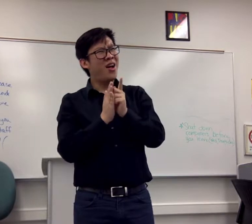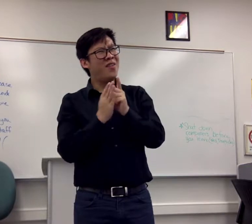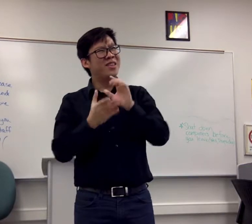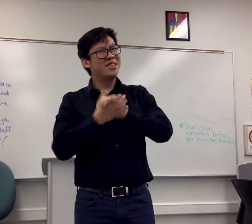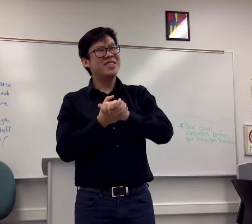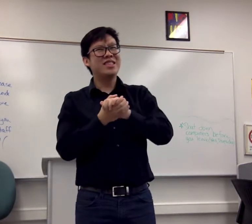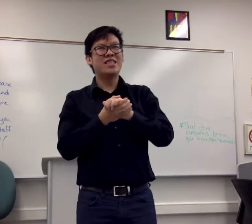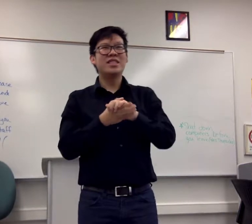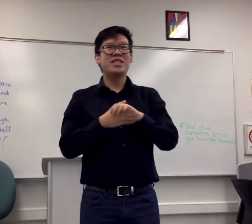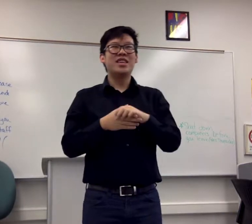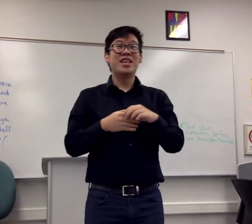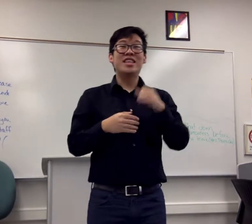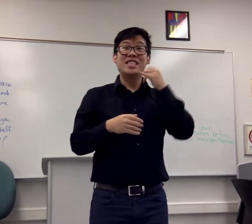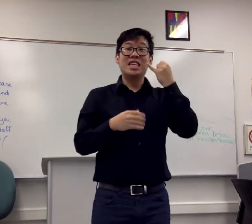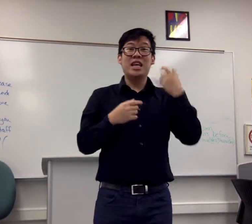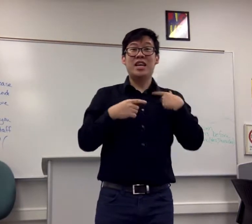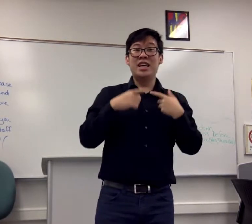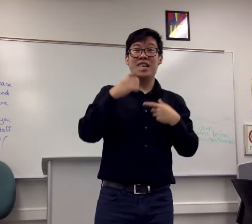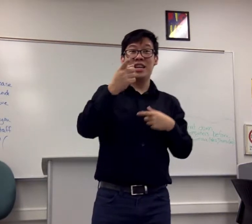in 5 years?